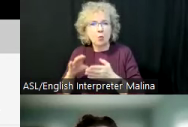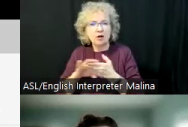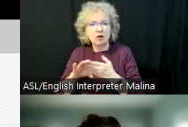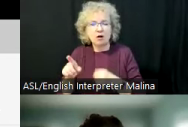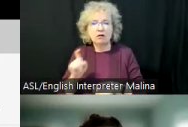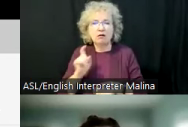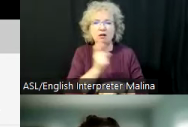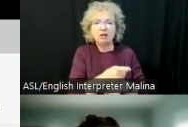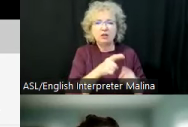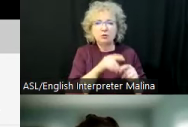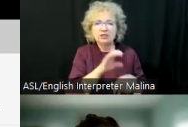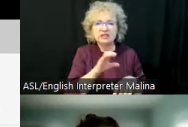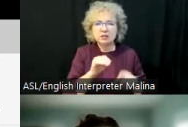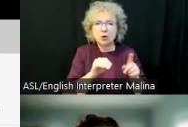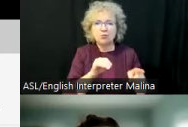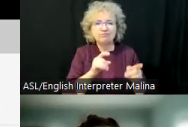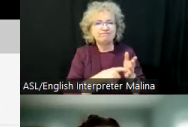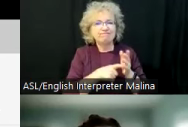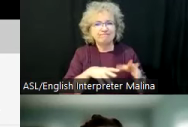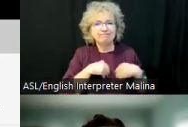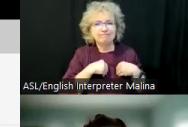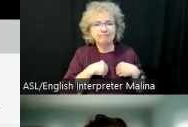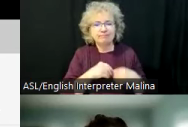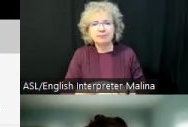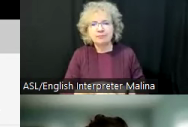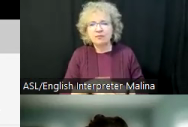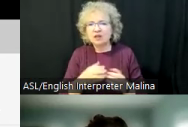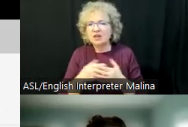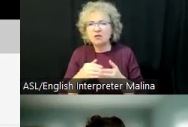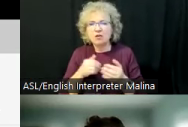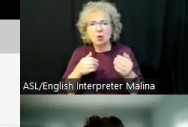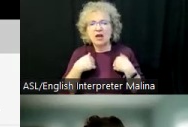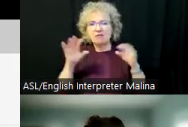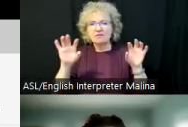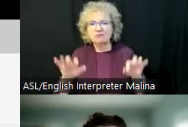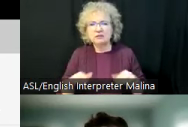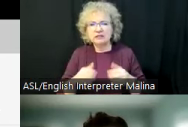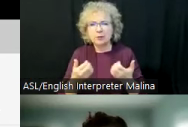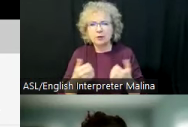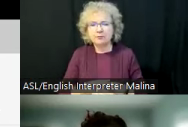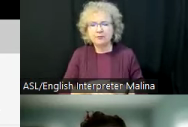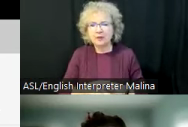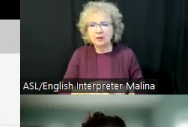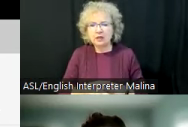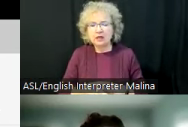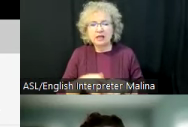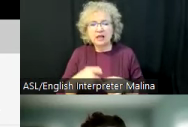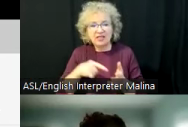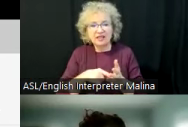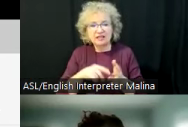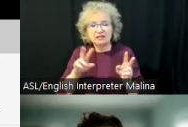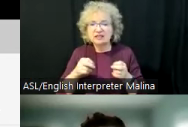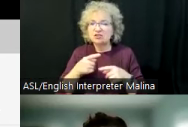CCO, they're still required to take that. What this does is it basically kicks off the process and